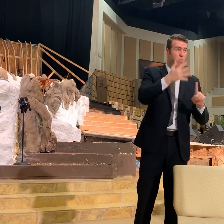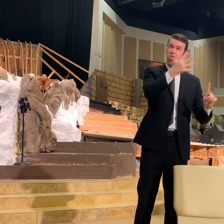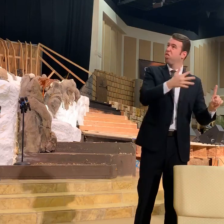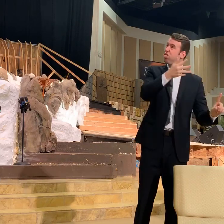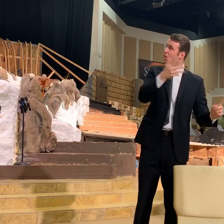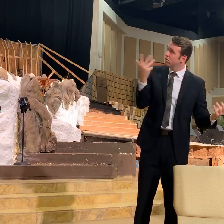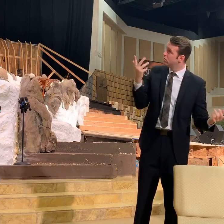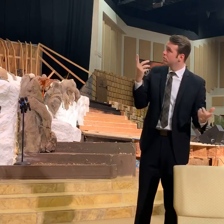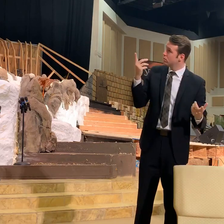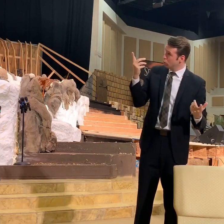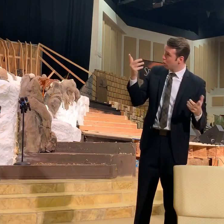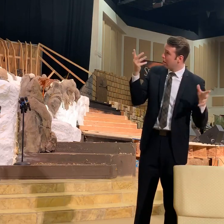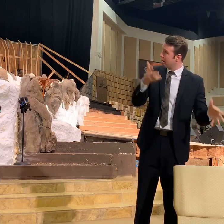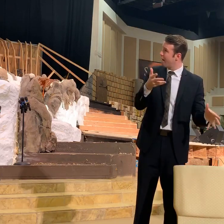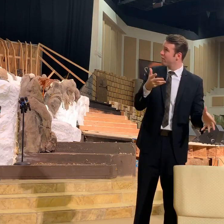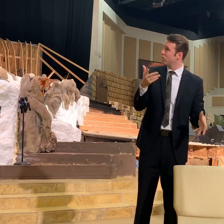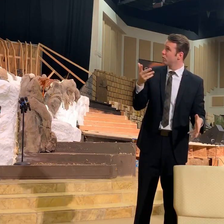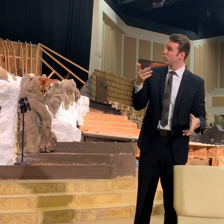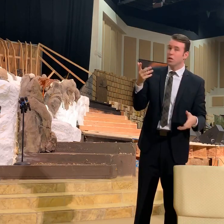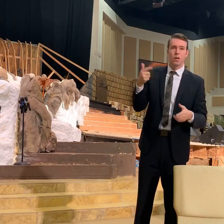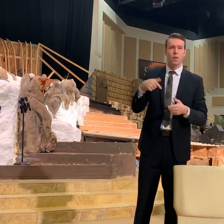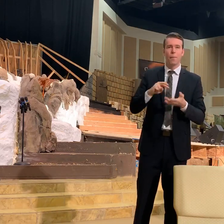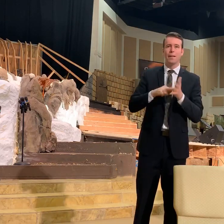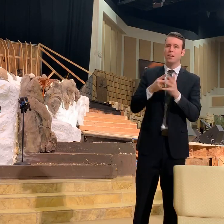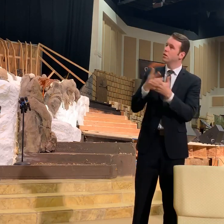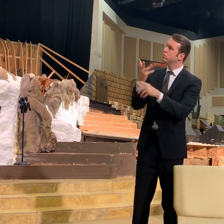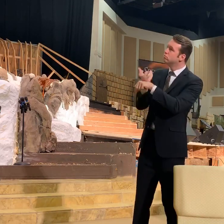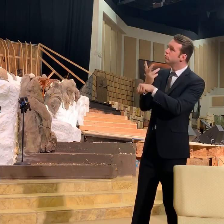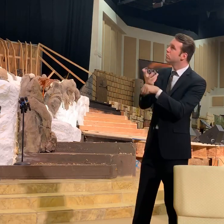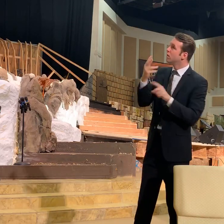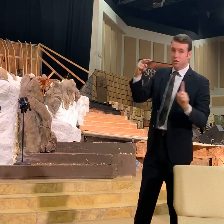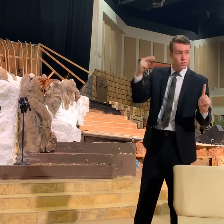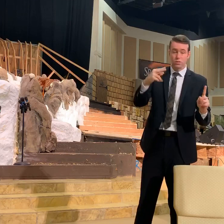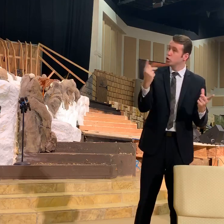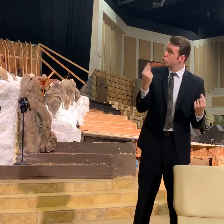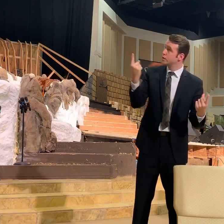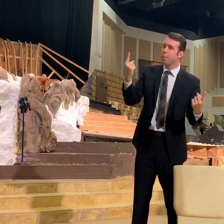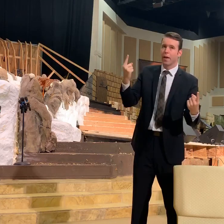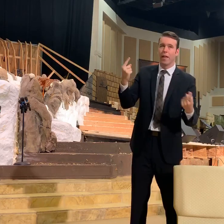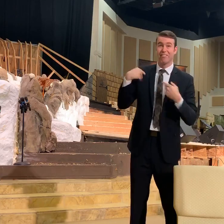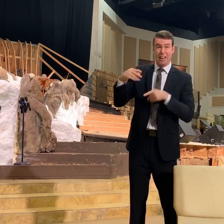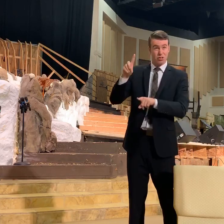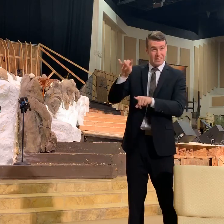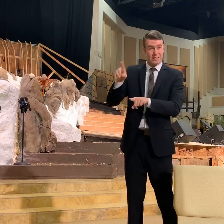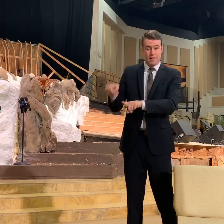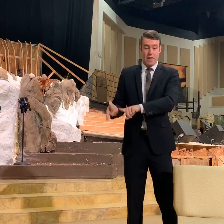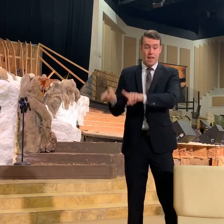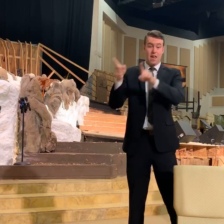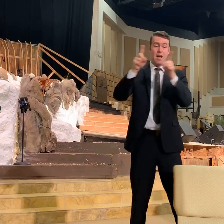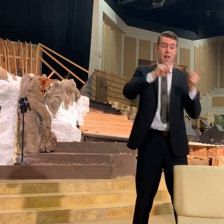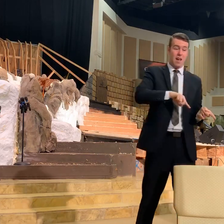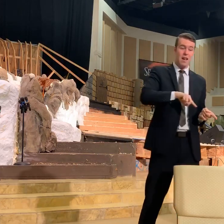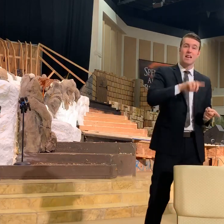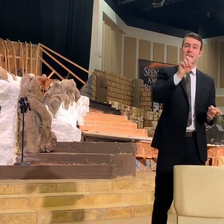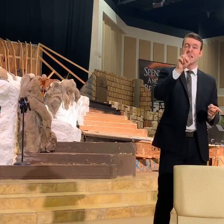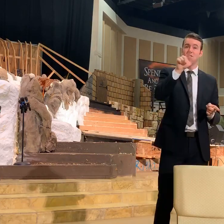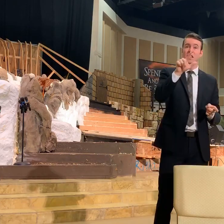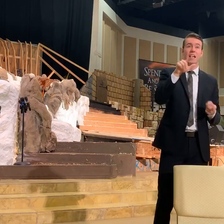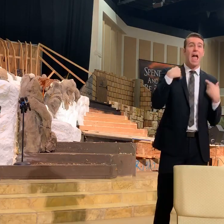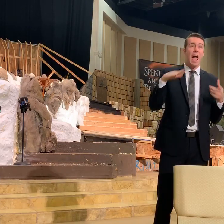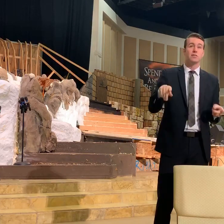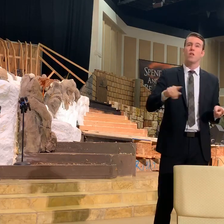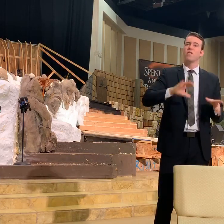this? We've been going about looking, they've been watching." And then we see others that are going to and